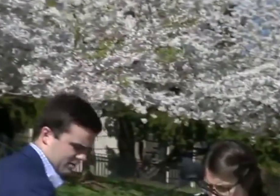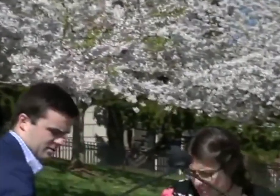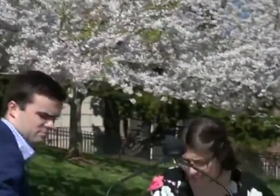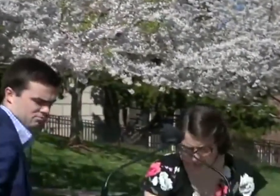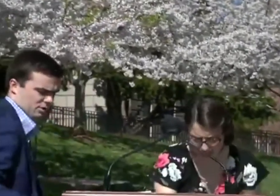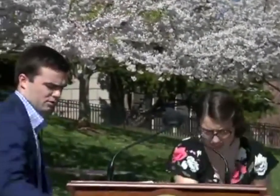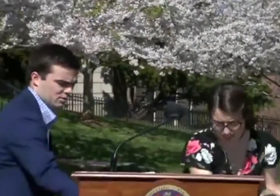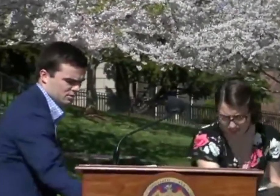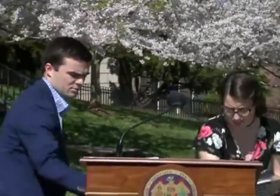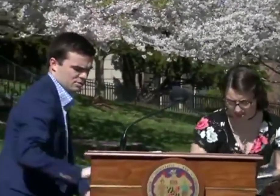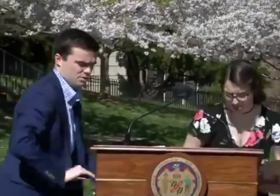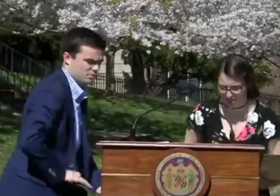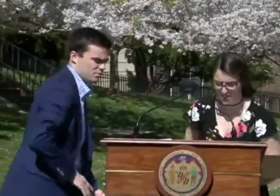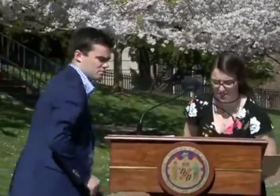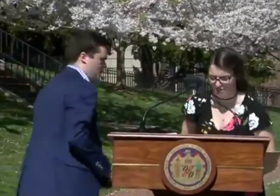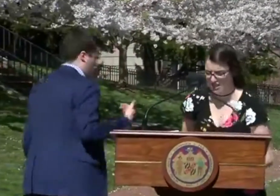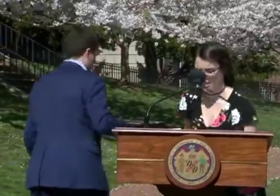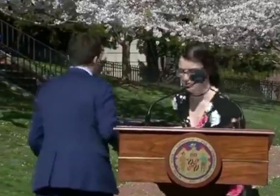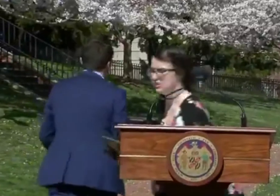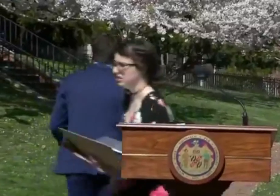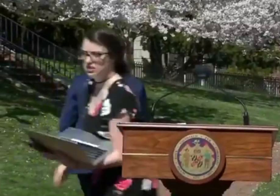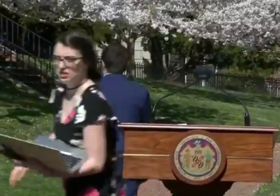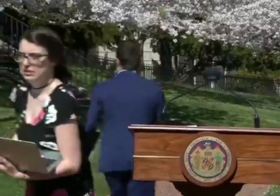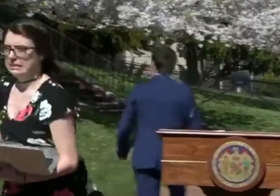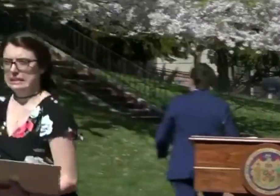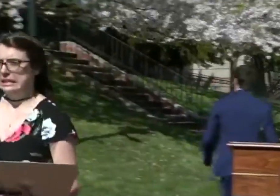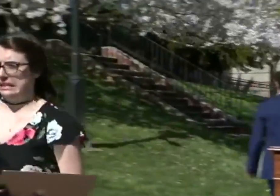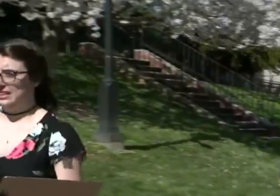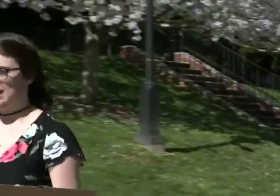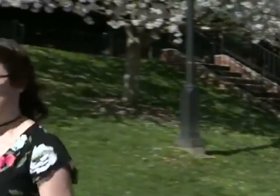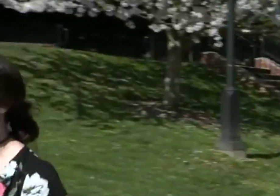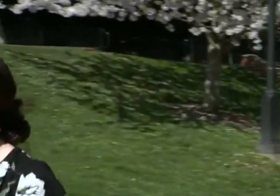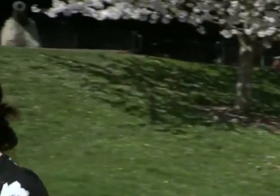Okay. I think that's okay, as long as he's not going to see it and freak out.